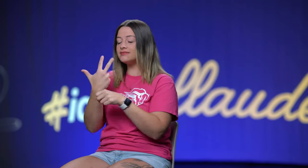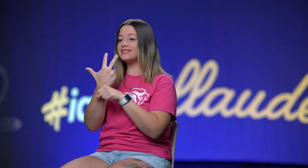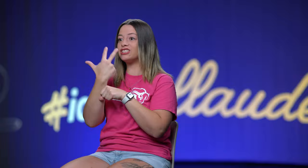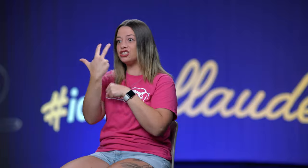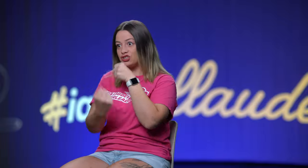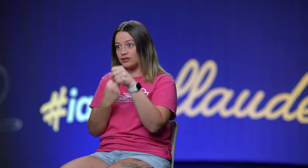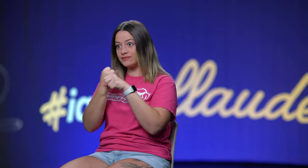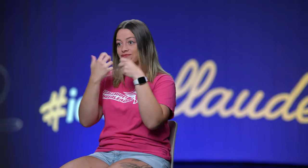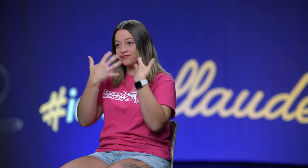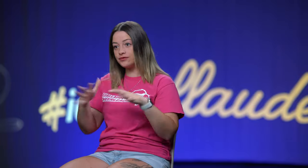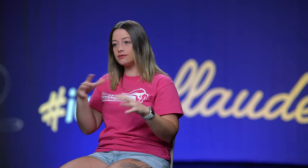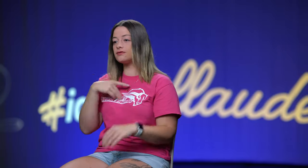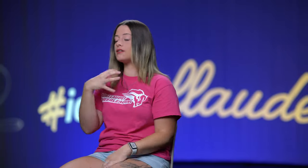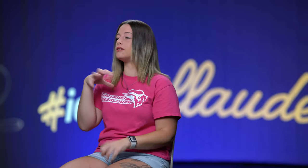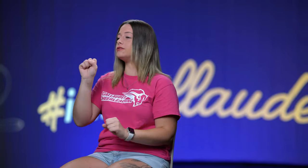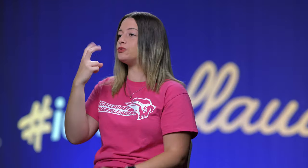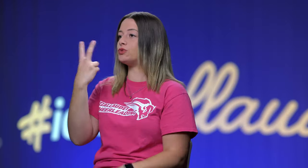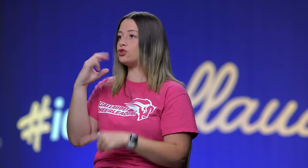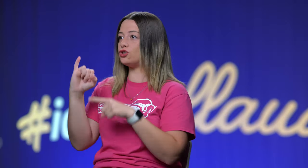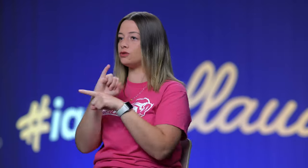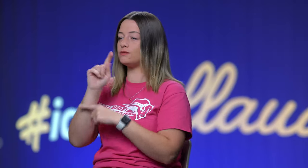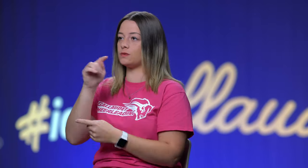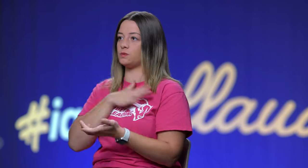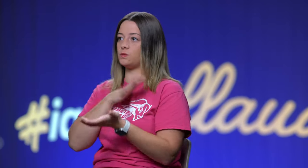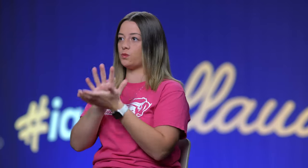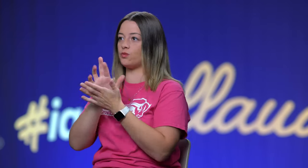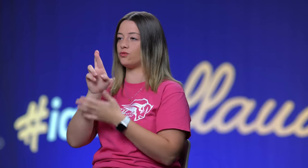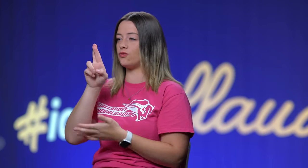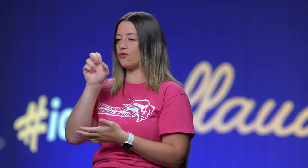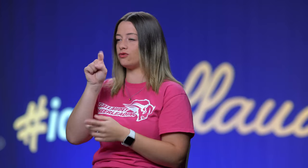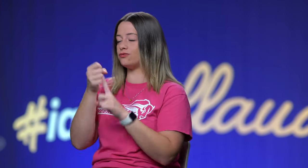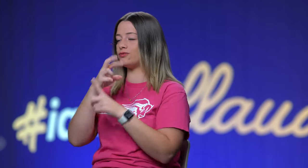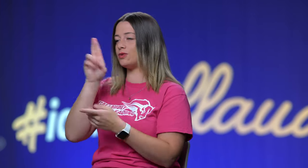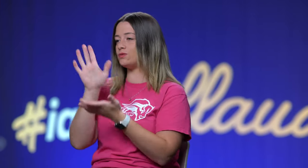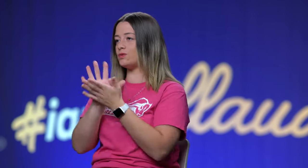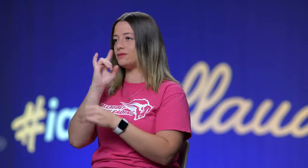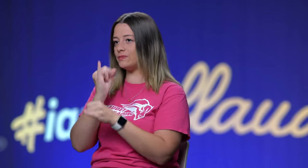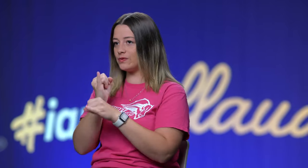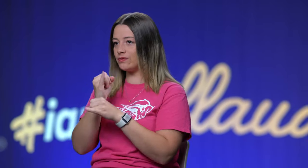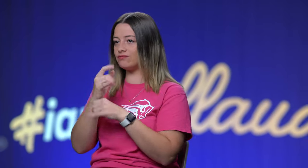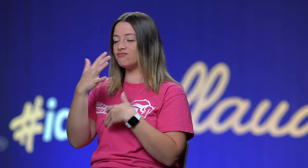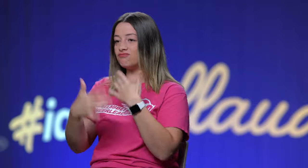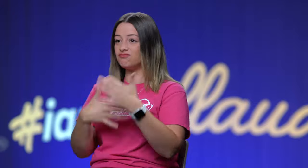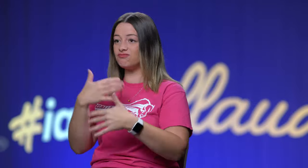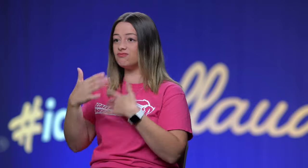articles, newspapers, and letters, as well as being able to design things that sparked my creative mind, I loved